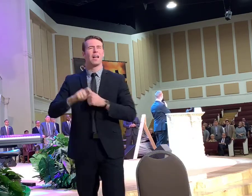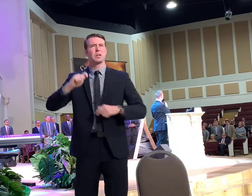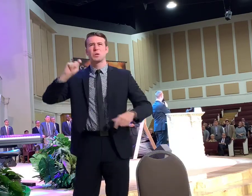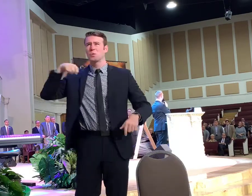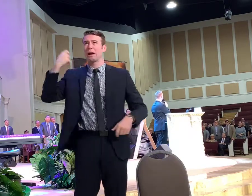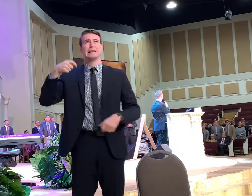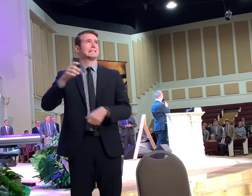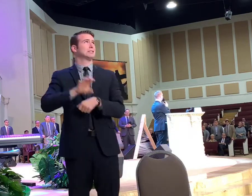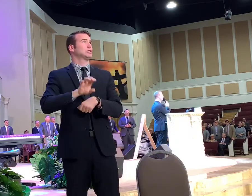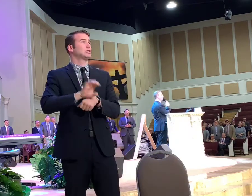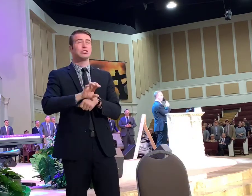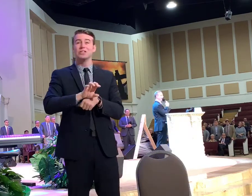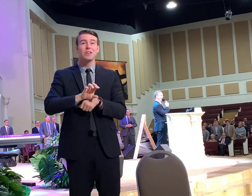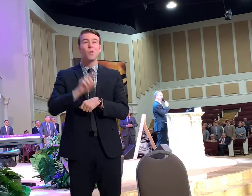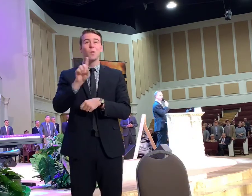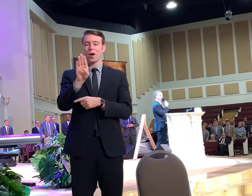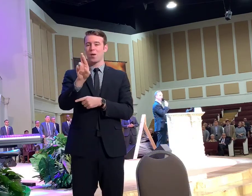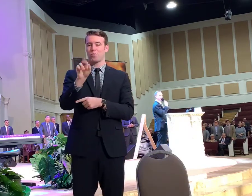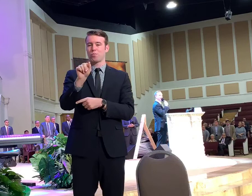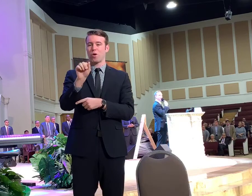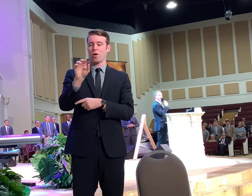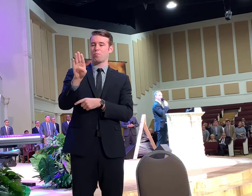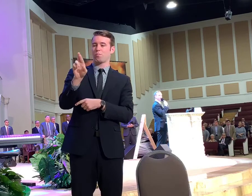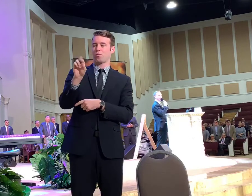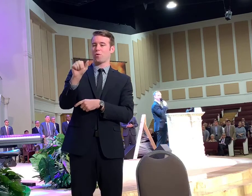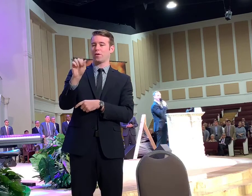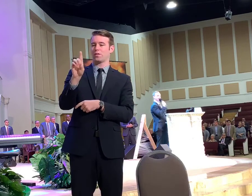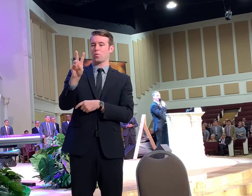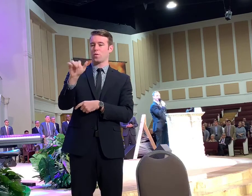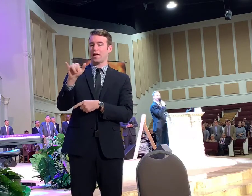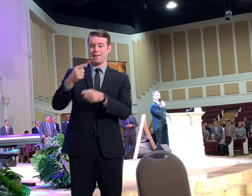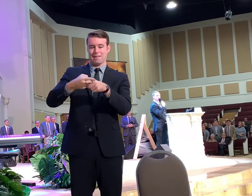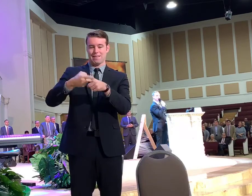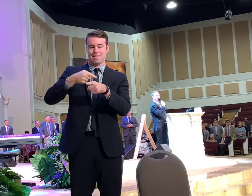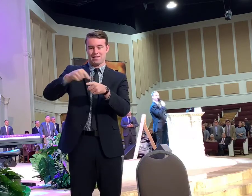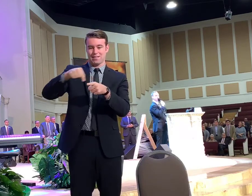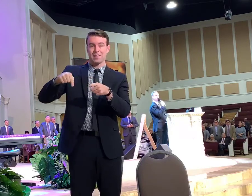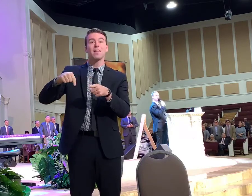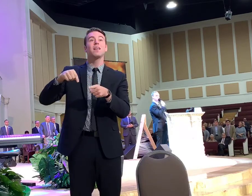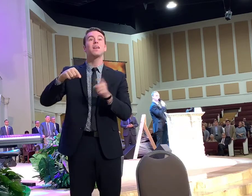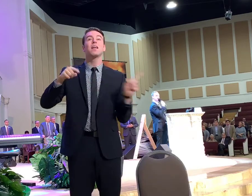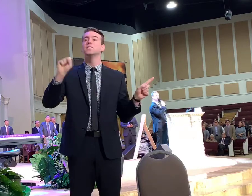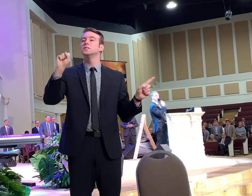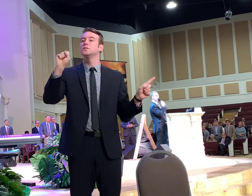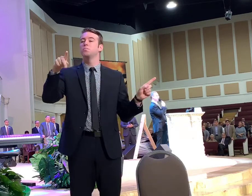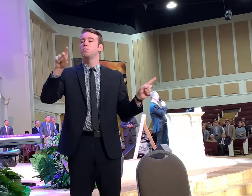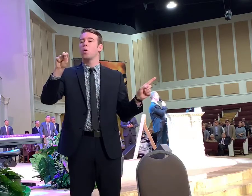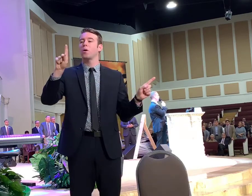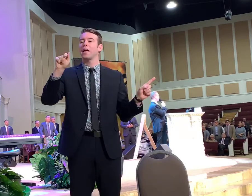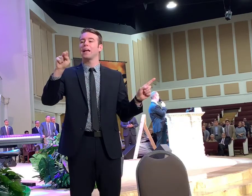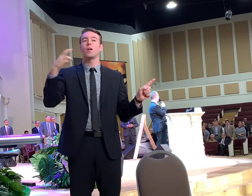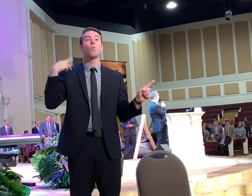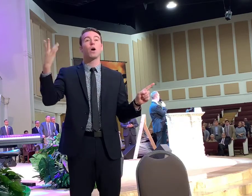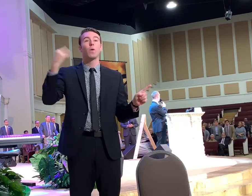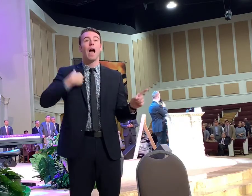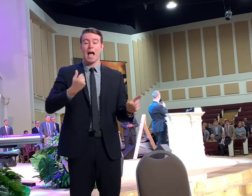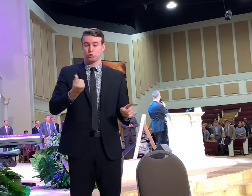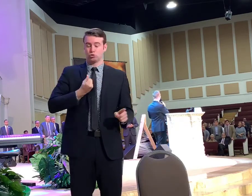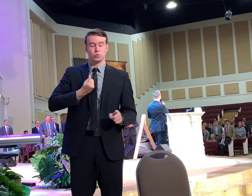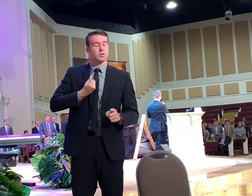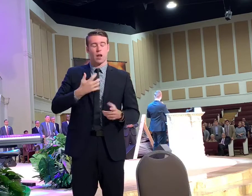church on Broadway in Spokane, Washington, suicidal, messed up from a drug